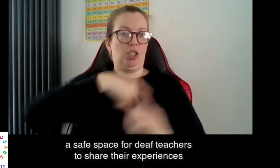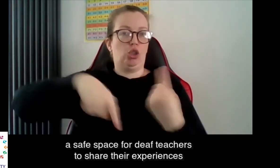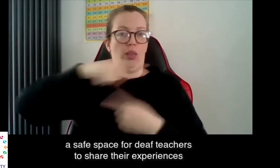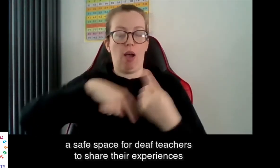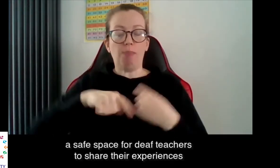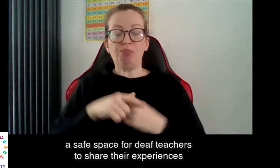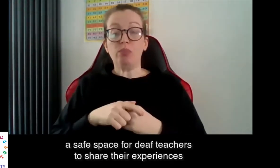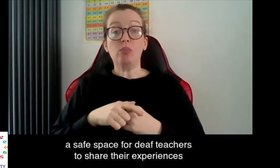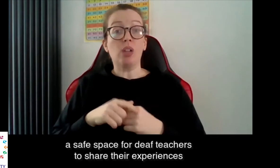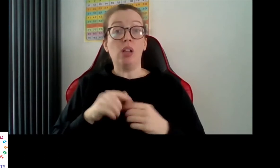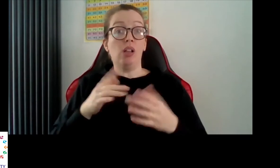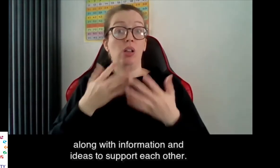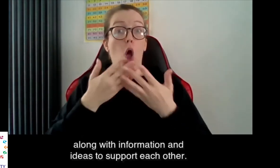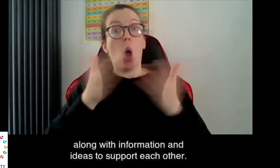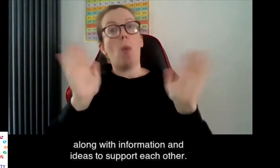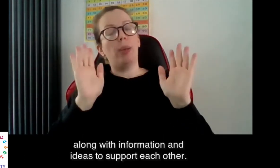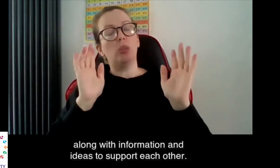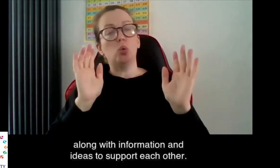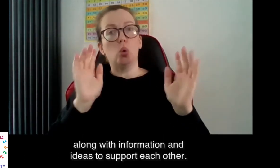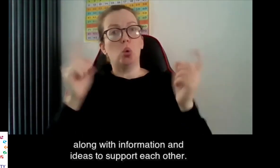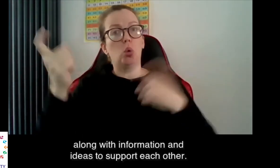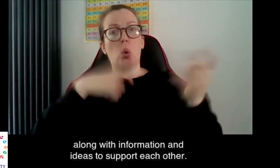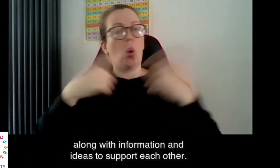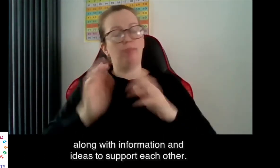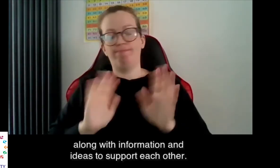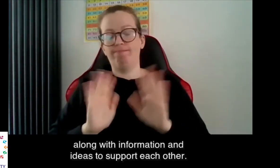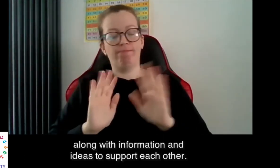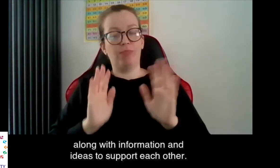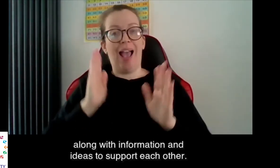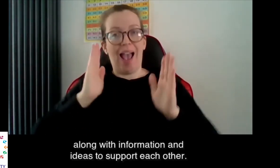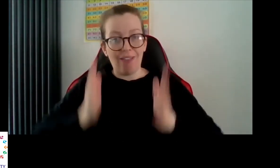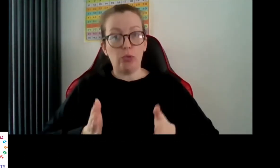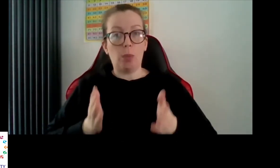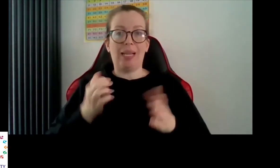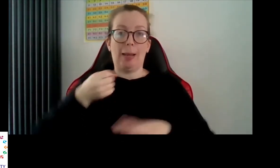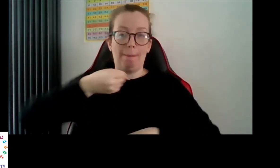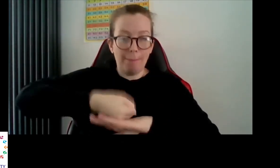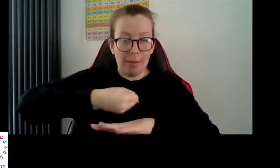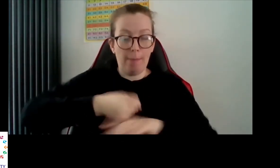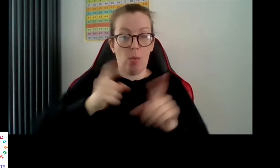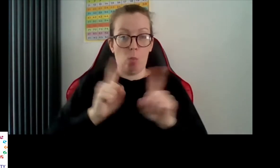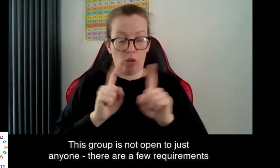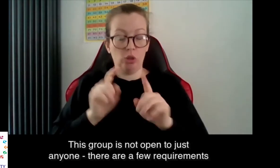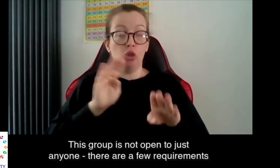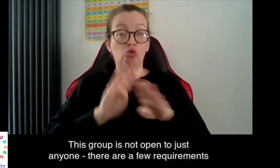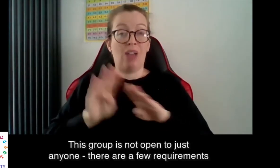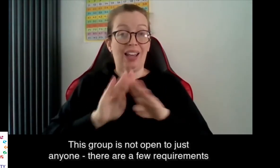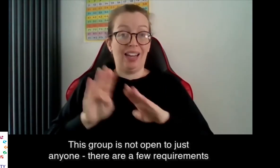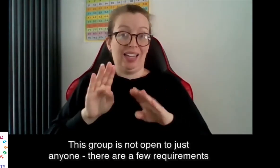their experiences along with information and ideas to support each other. This group is not open to just